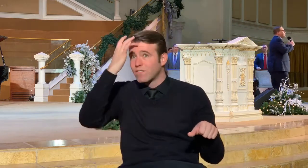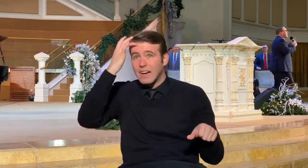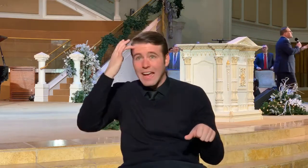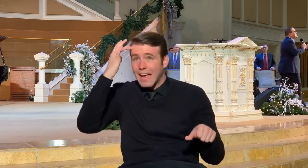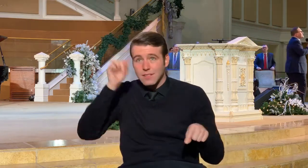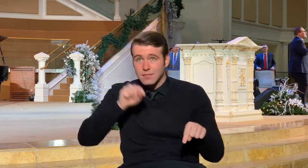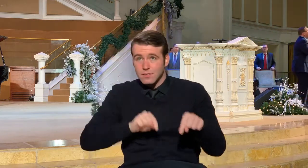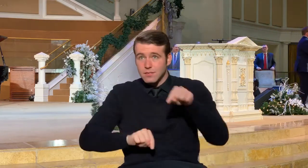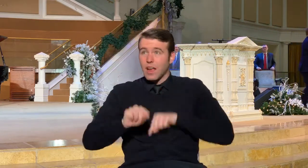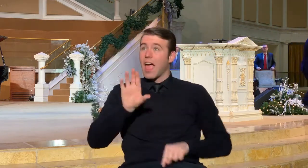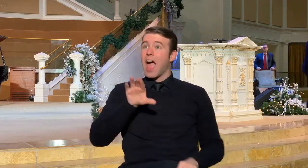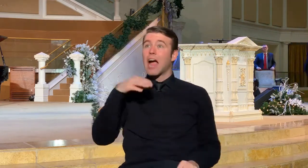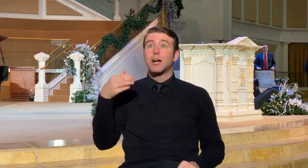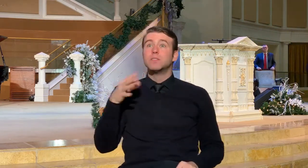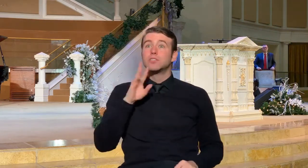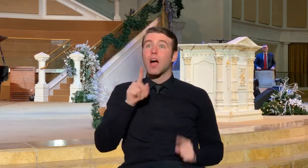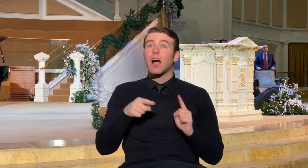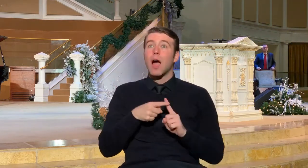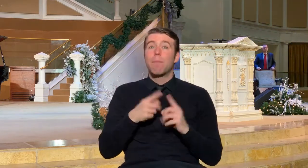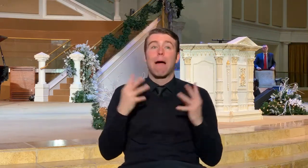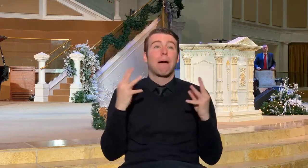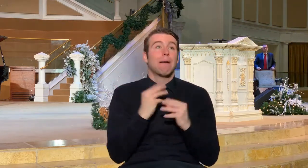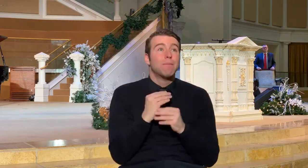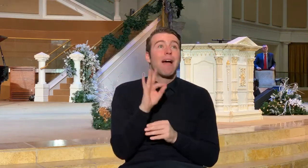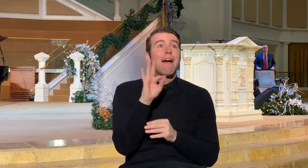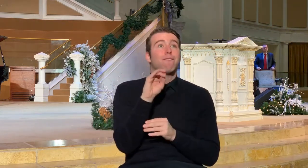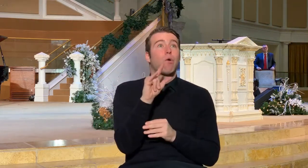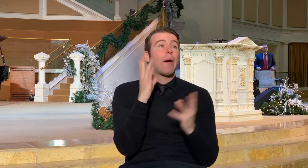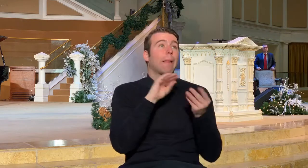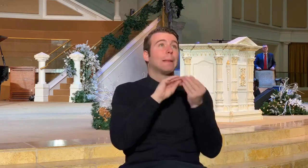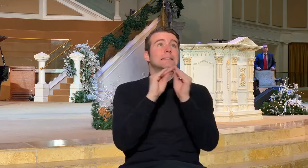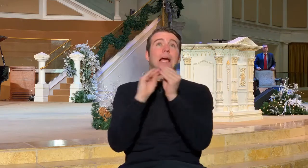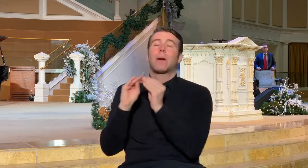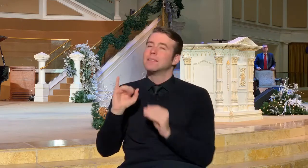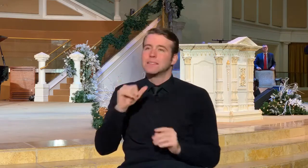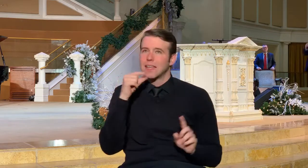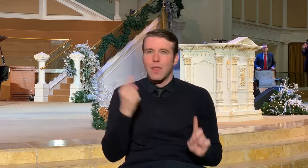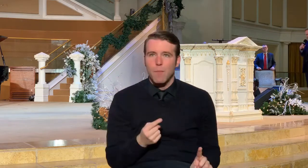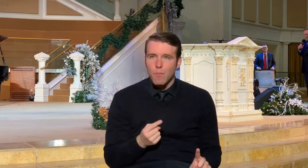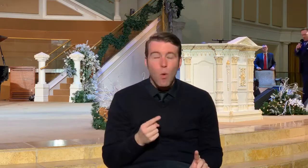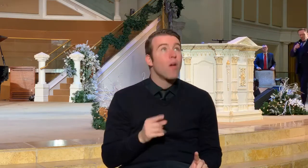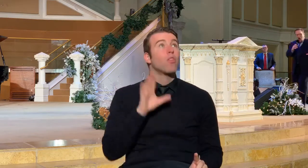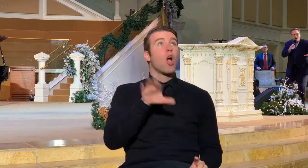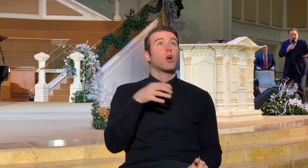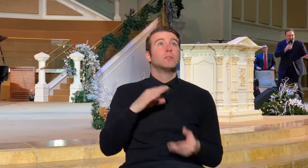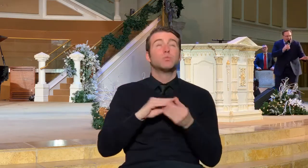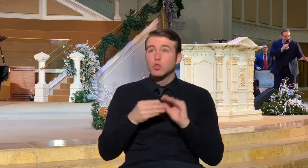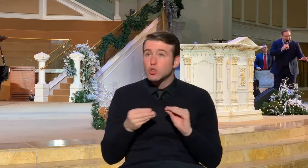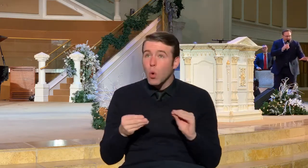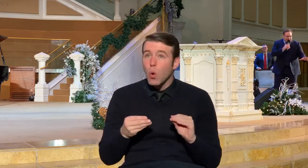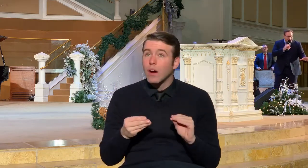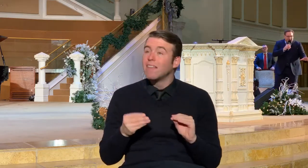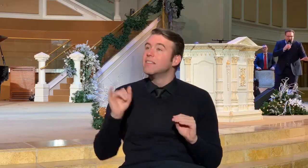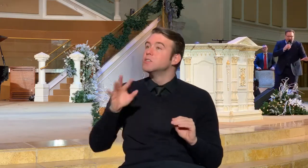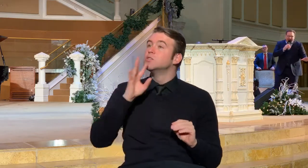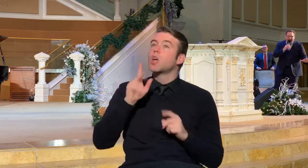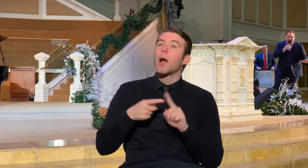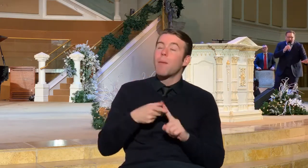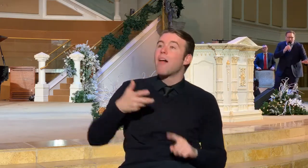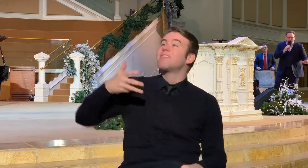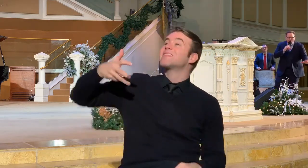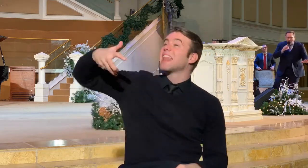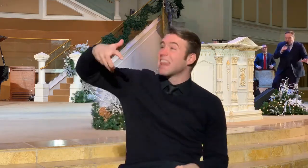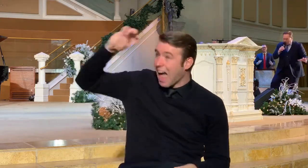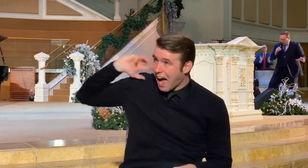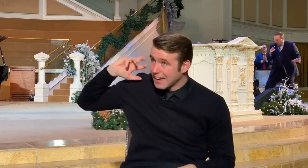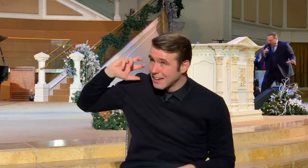moment, Christmas ain't about tinsel and foil. The Christmas story is about the